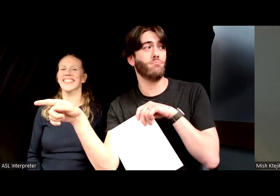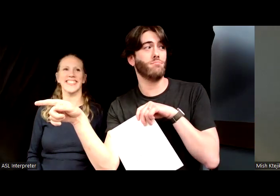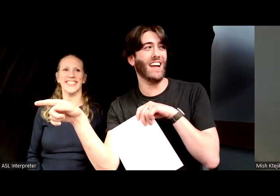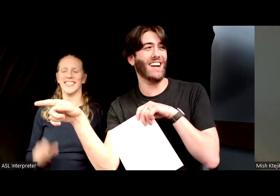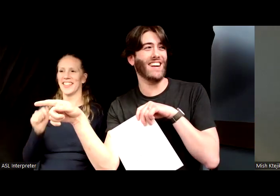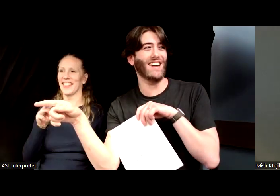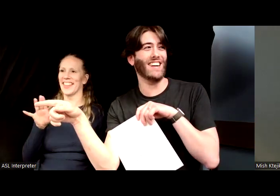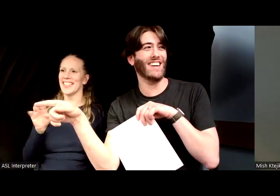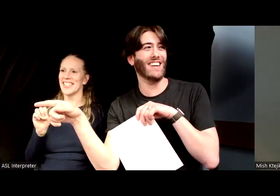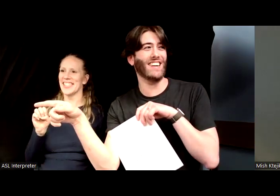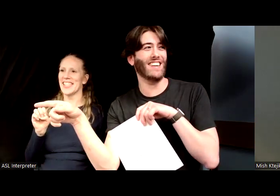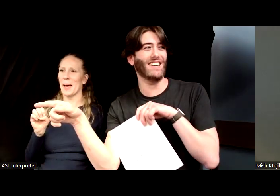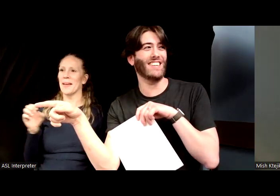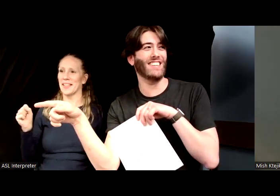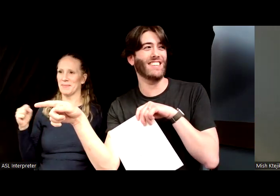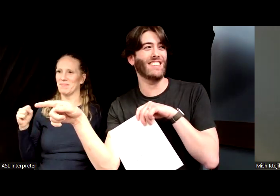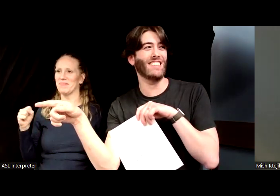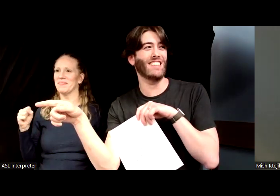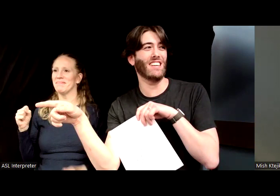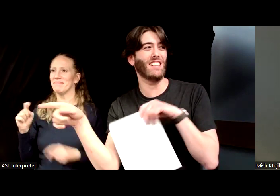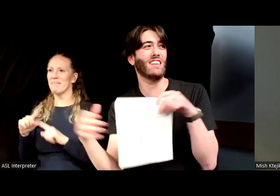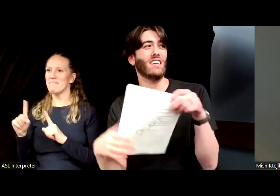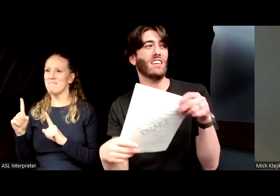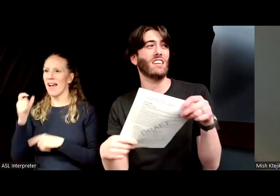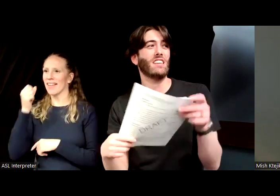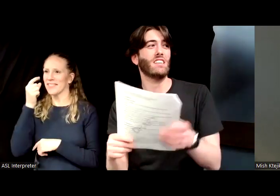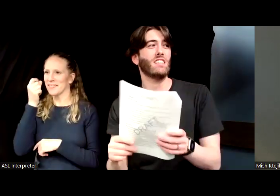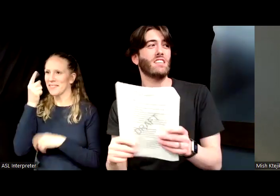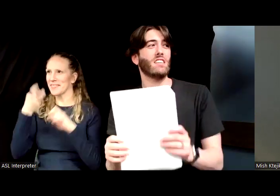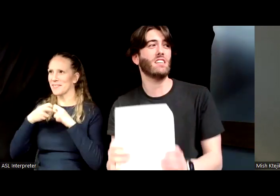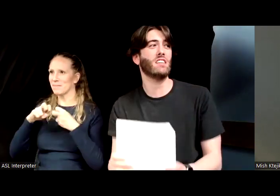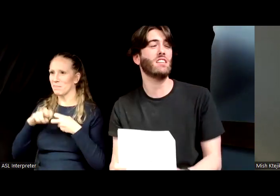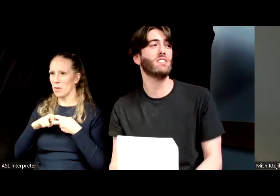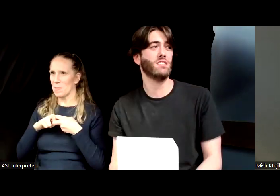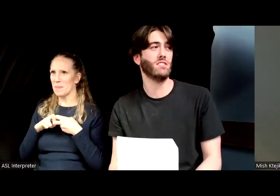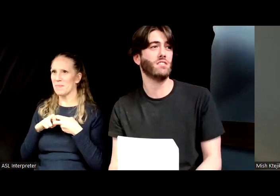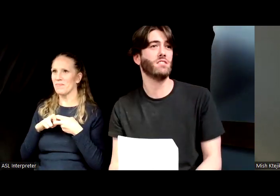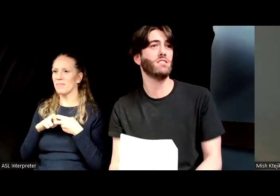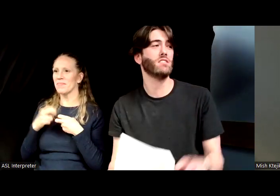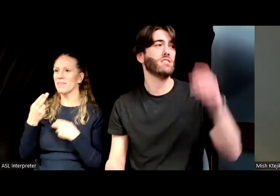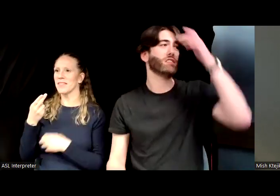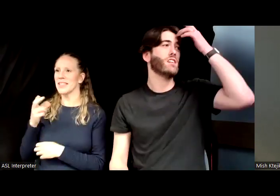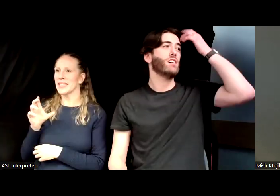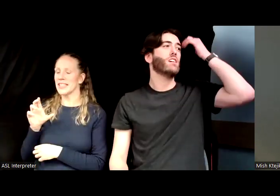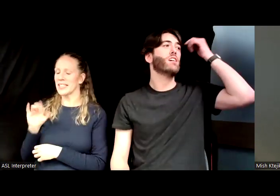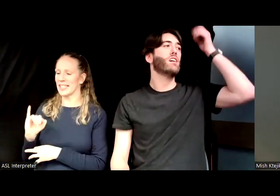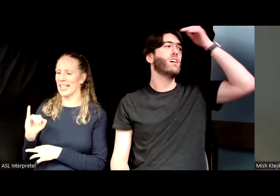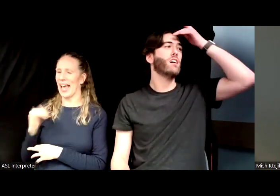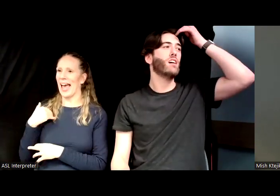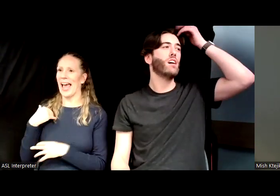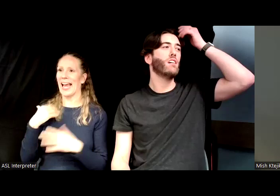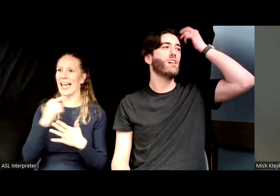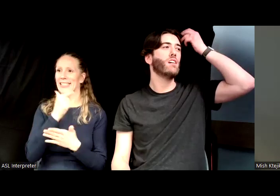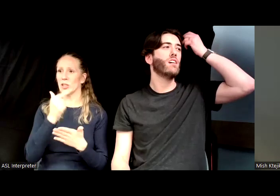Mrs. Sammy, yeah, but here's the problem is HCI has this graduated method